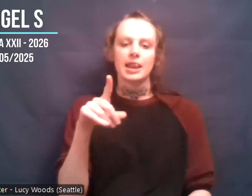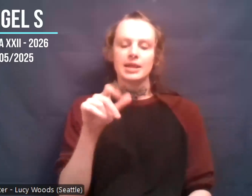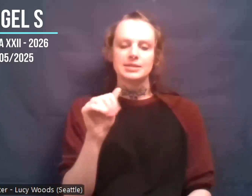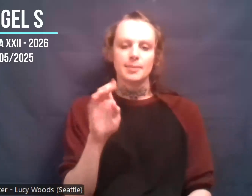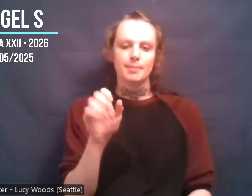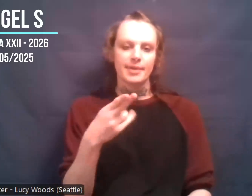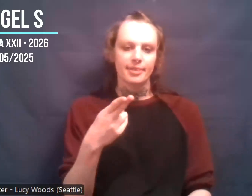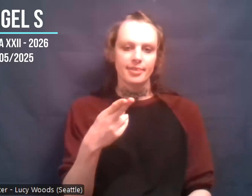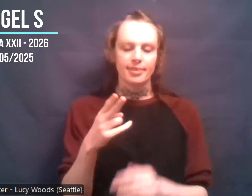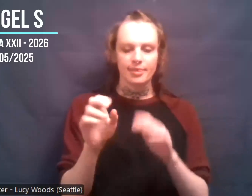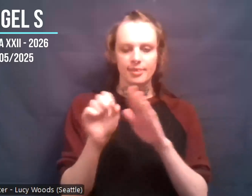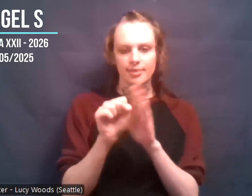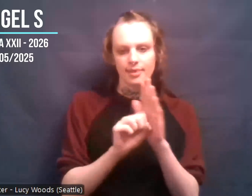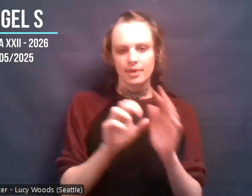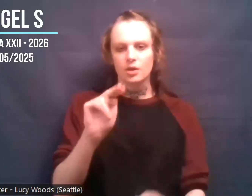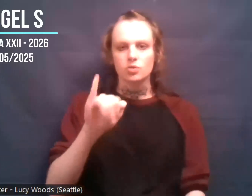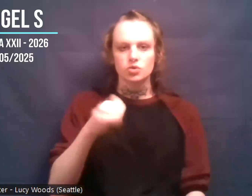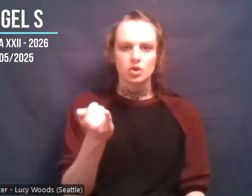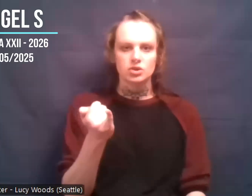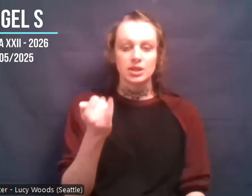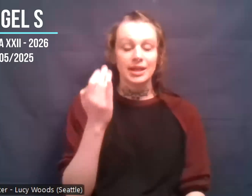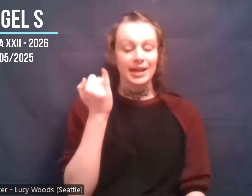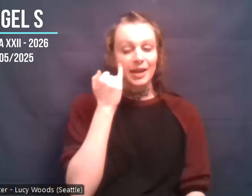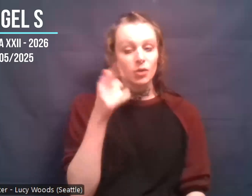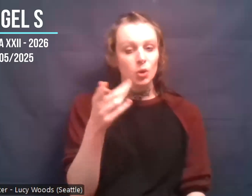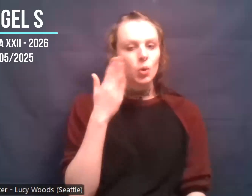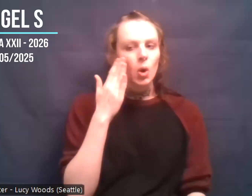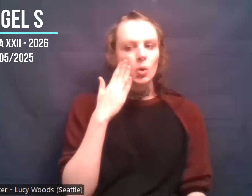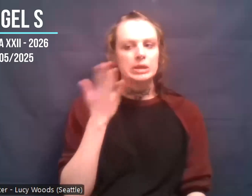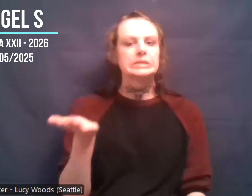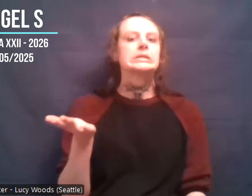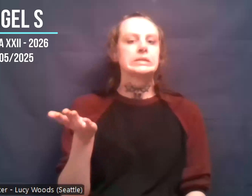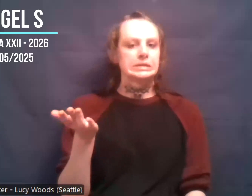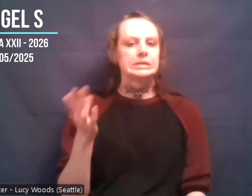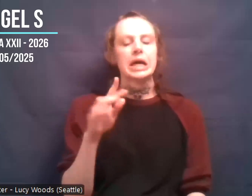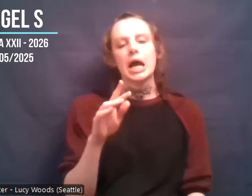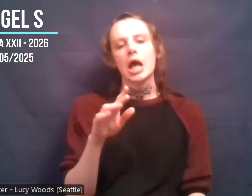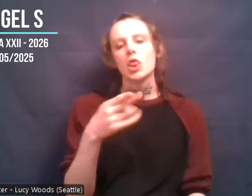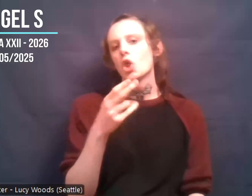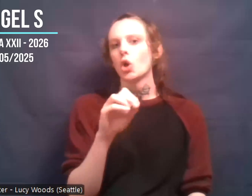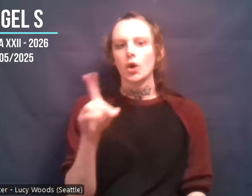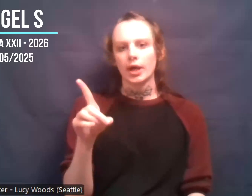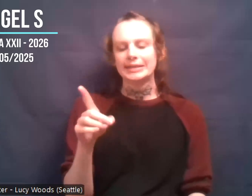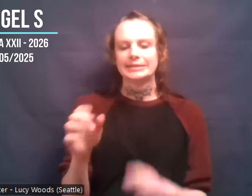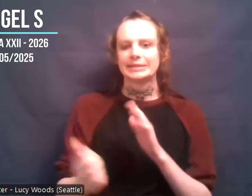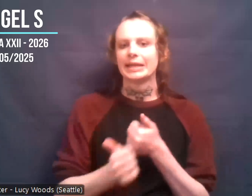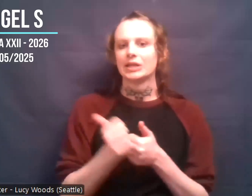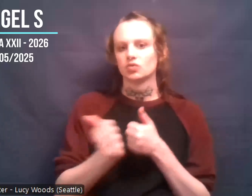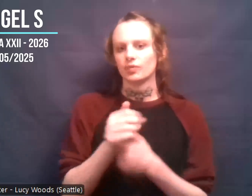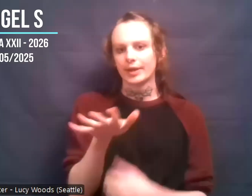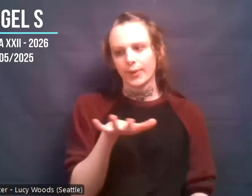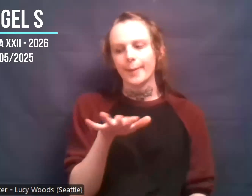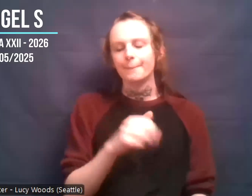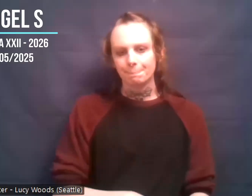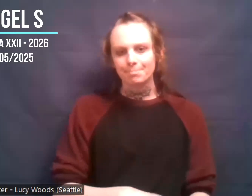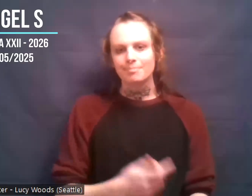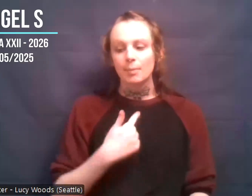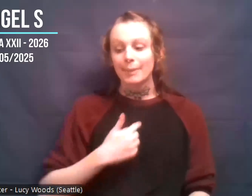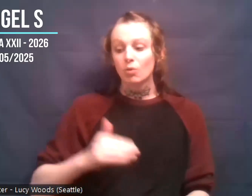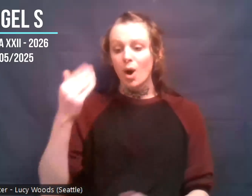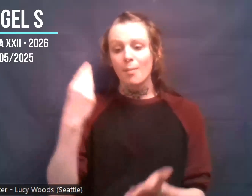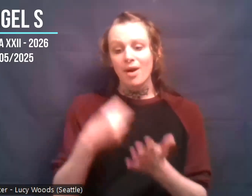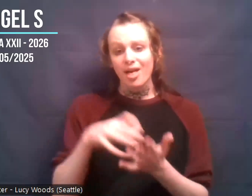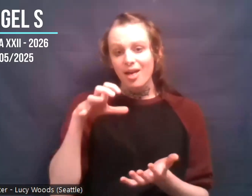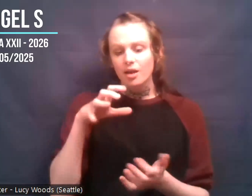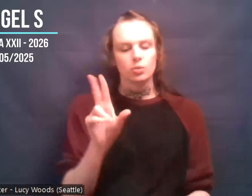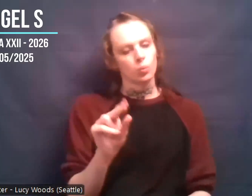Jersey, it's the hood. So I didn't grow up with money. My parents did as much as they could to make